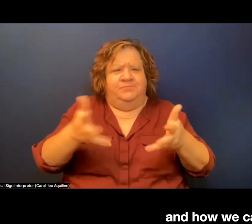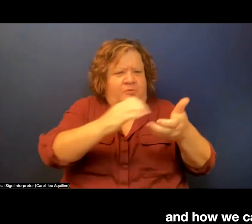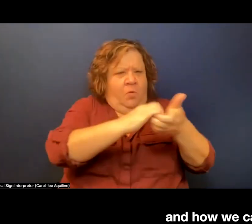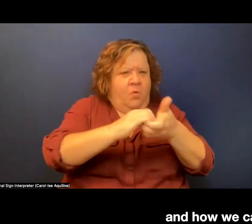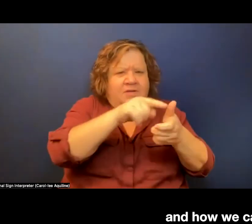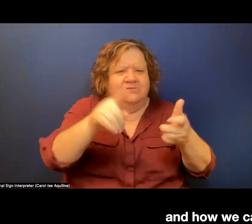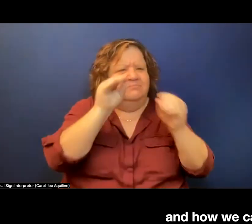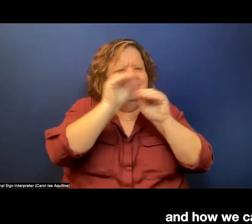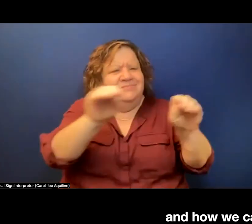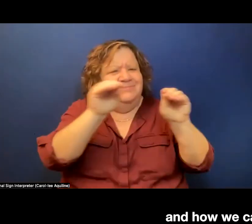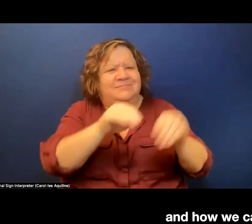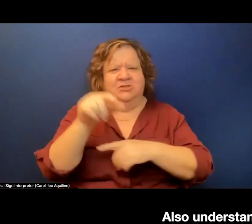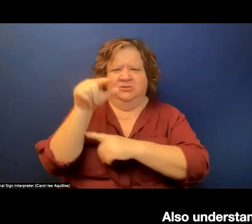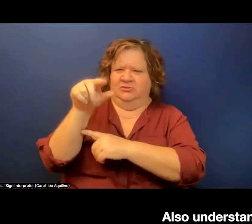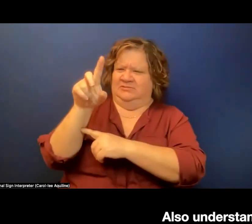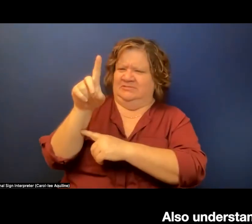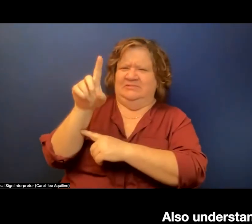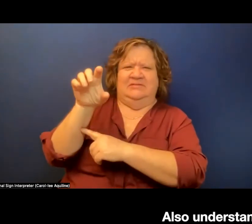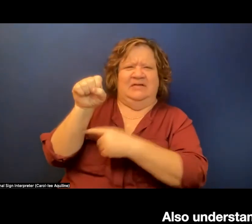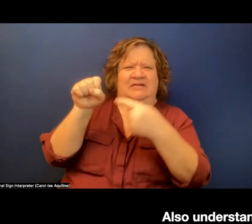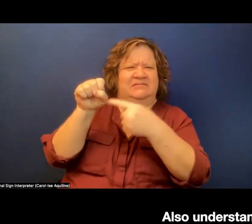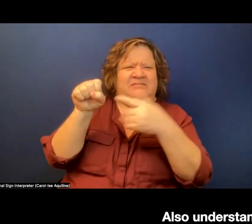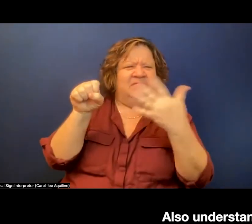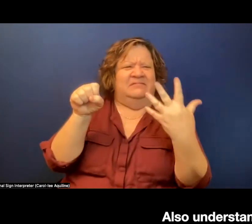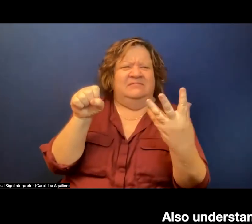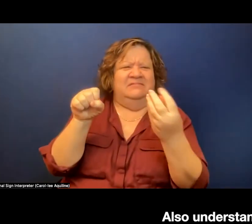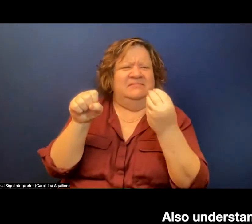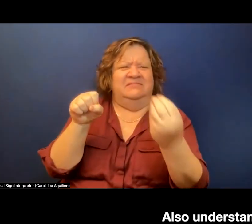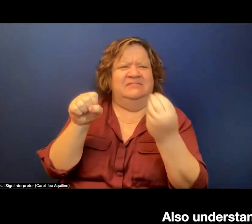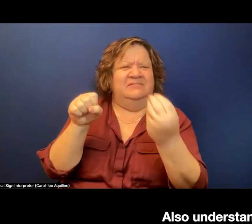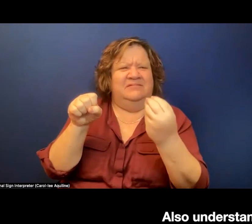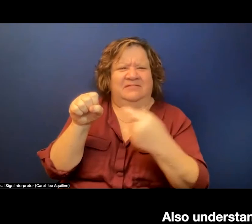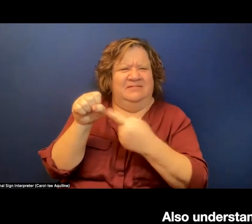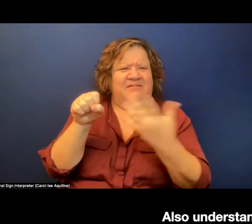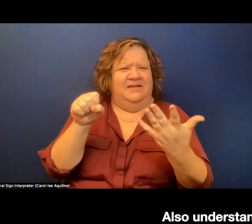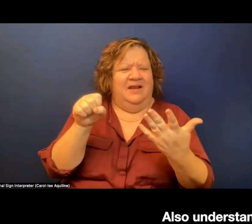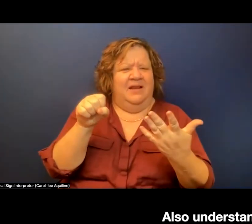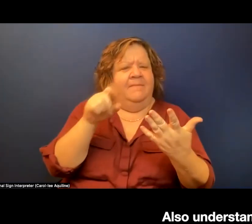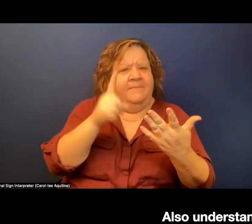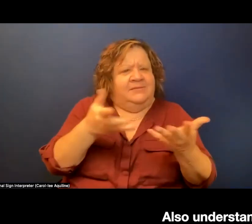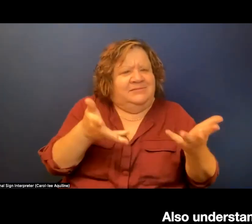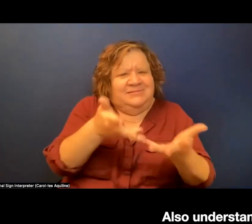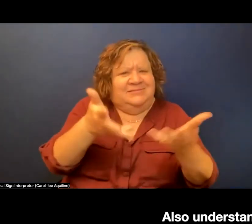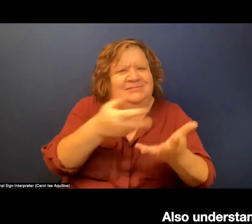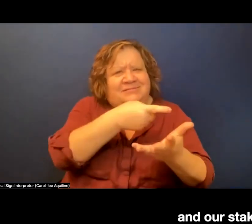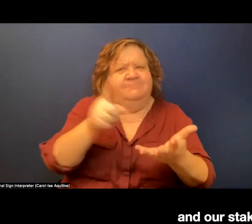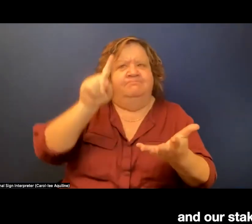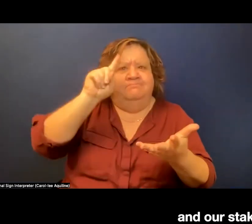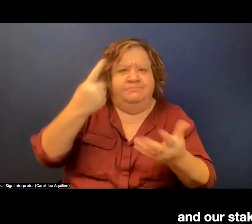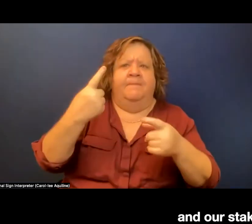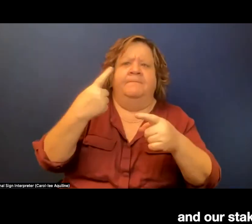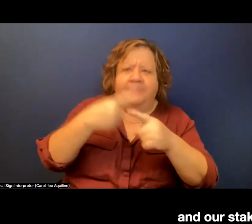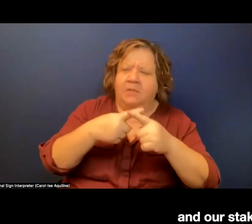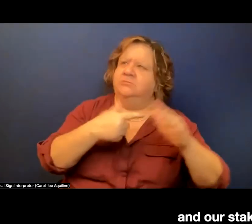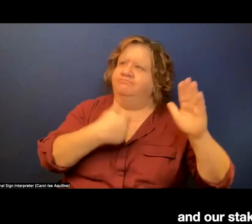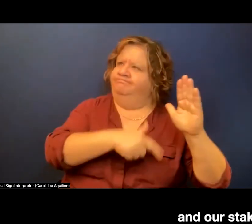help in its effective implementation. Also, understanding how we mobilize organizations of persons with